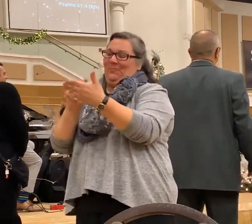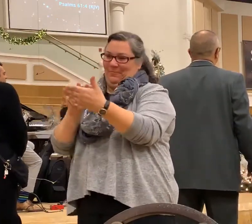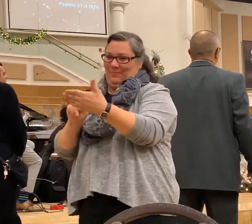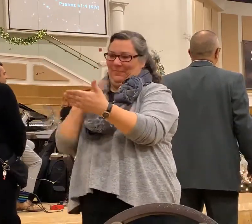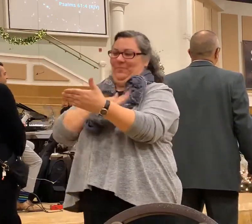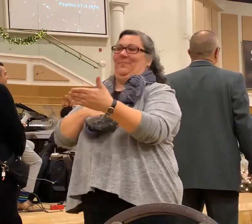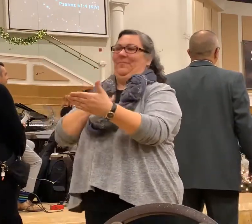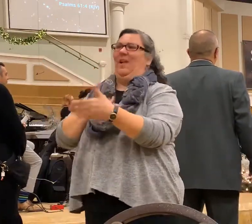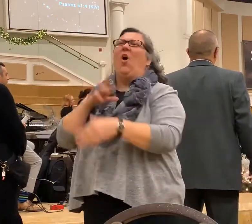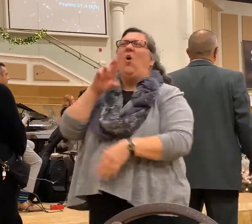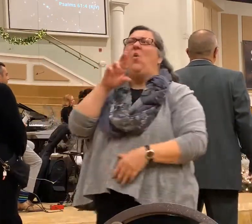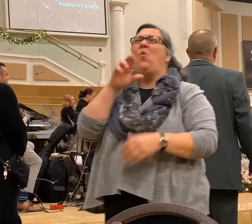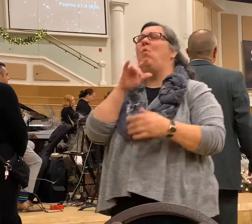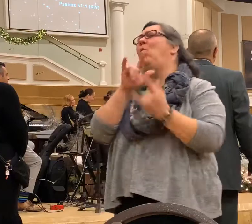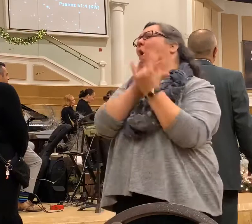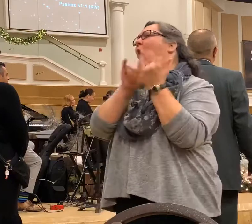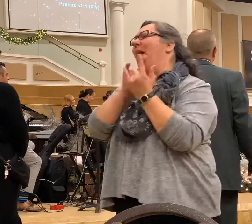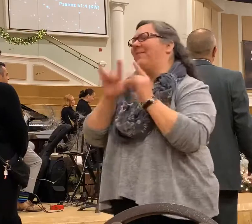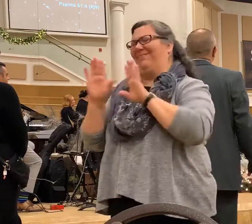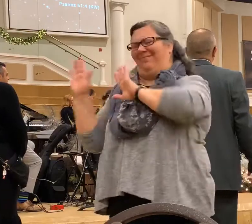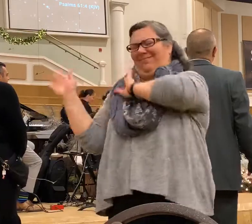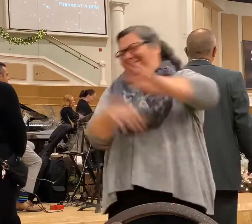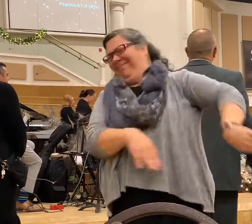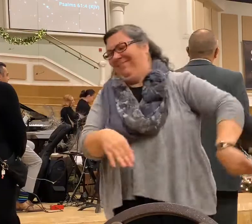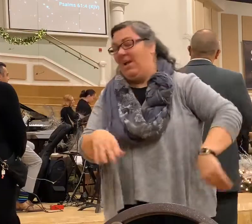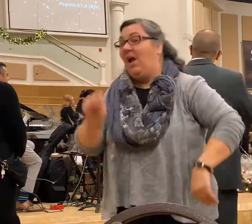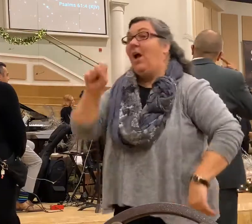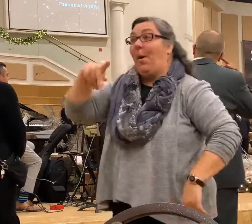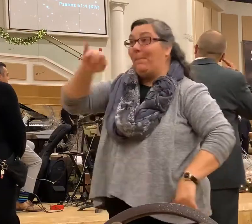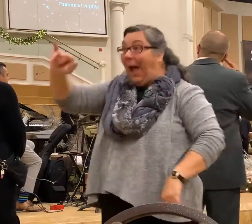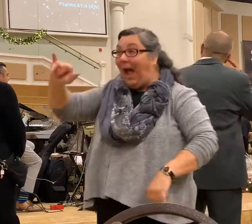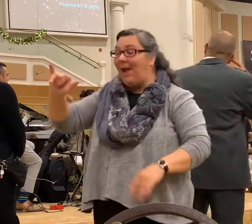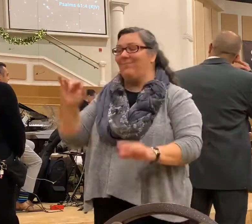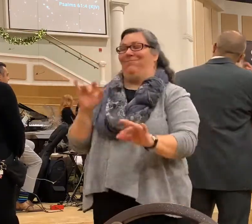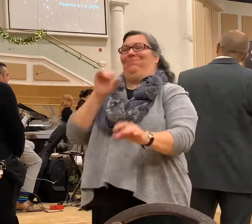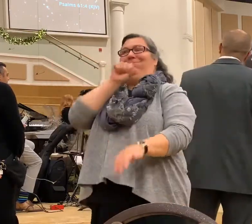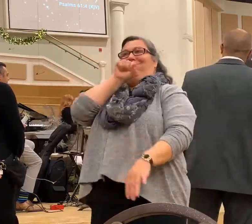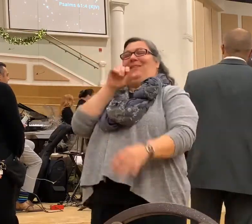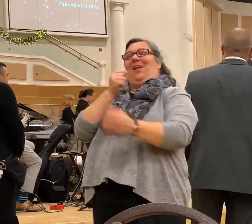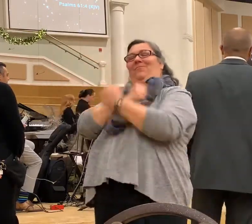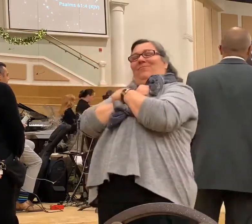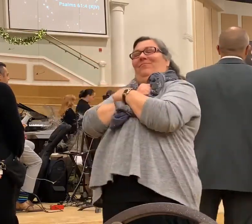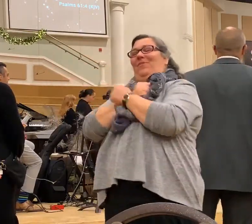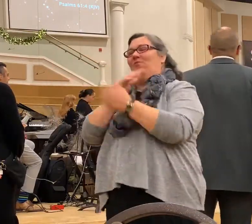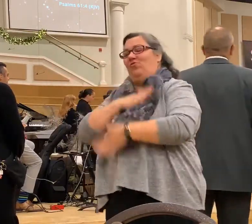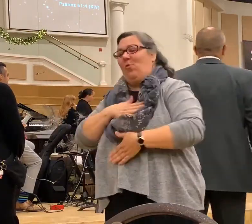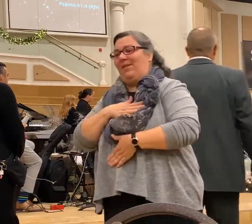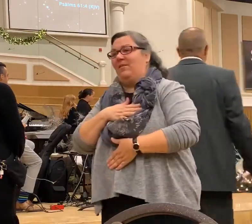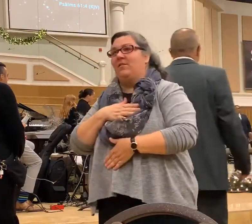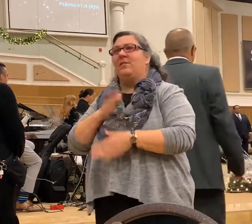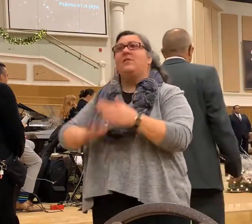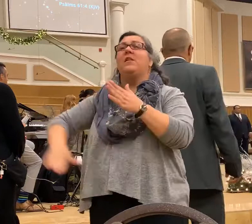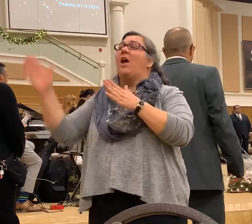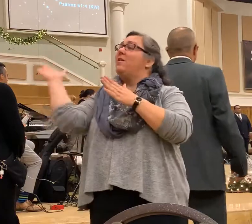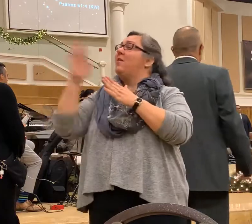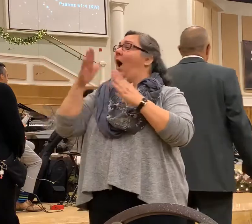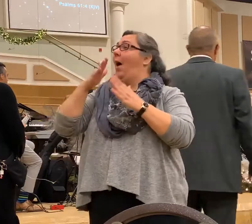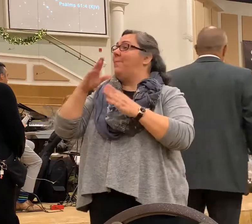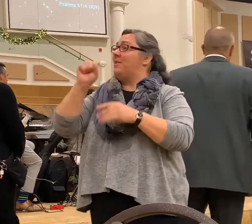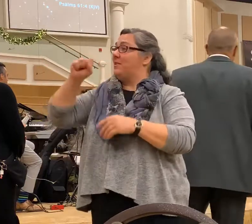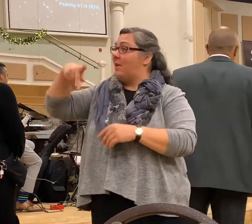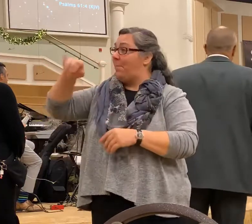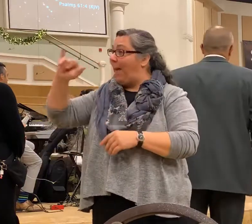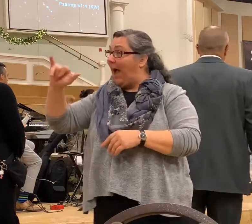I don't read romance novels. I like spy thrillers. And the ultimate spy thriller story